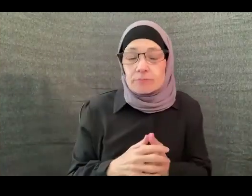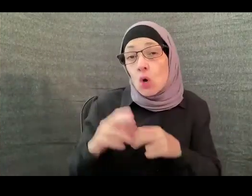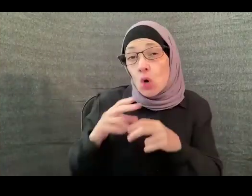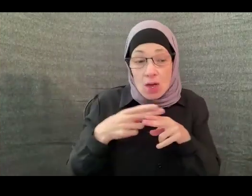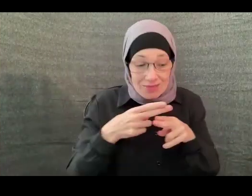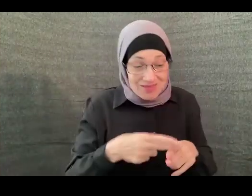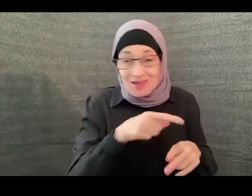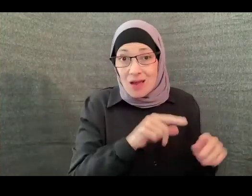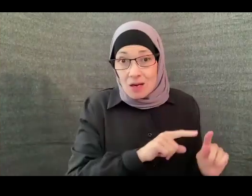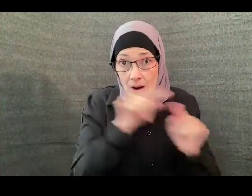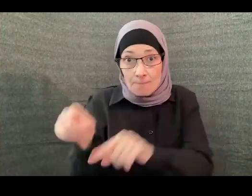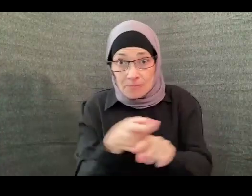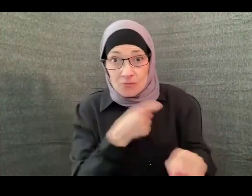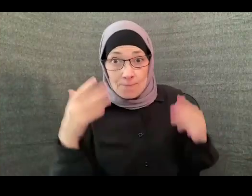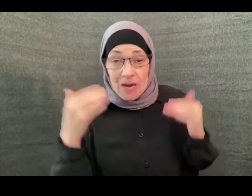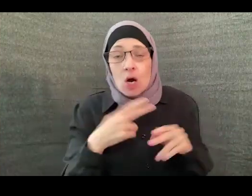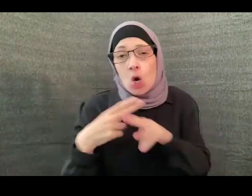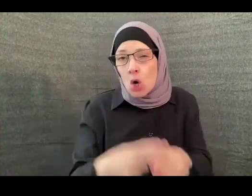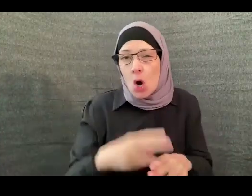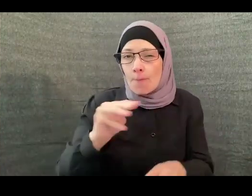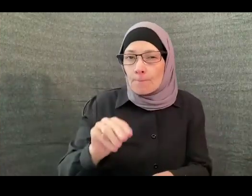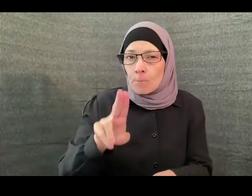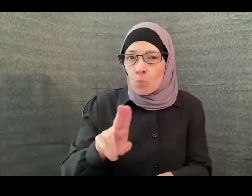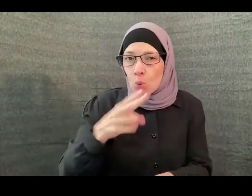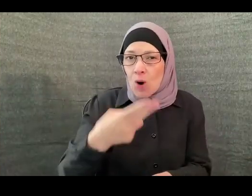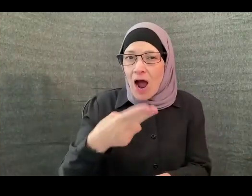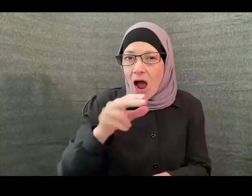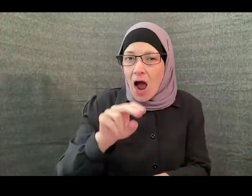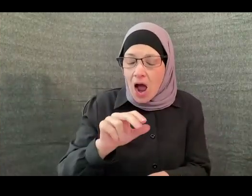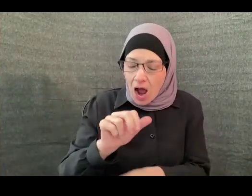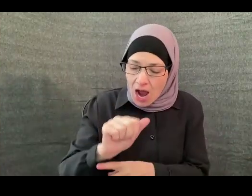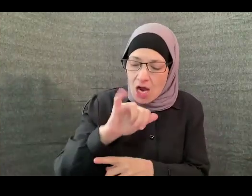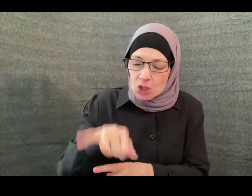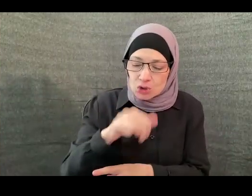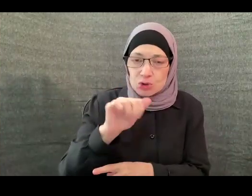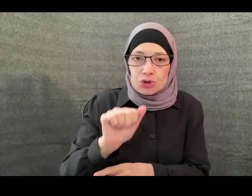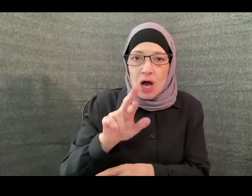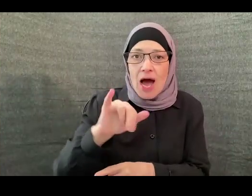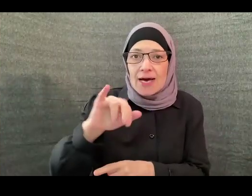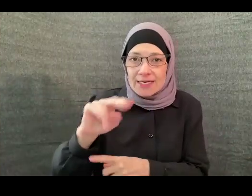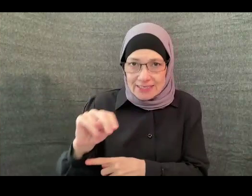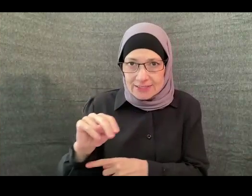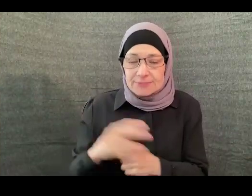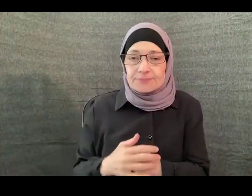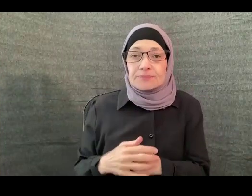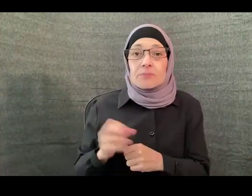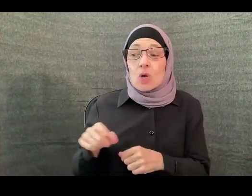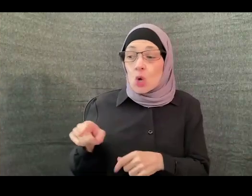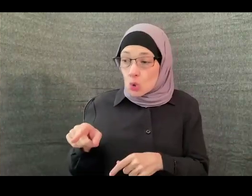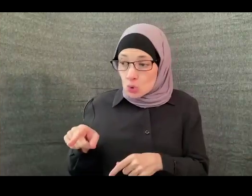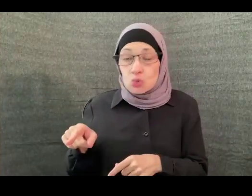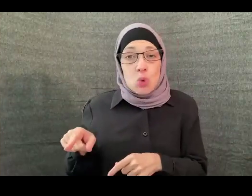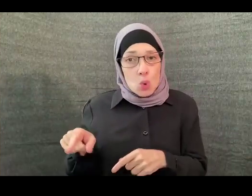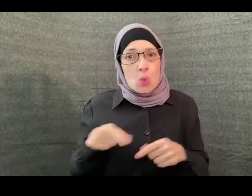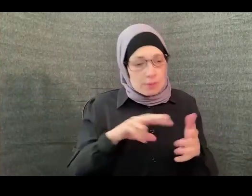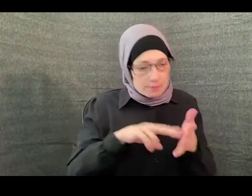And here the ayah makes the point that they migrate moving towards their brothers in faith.